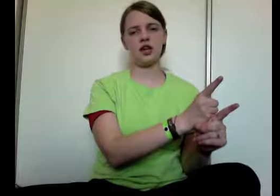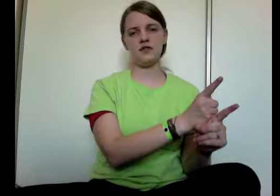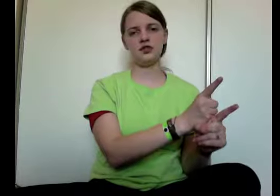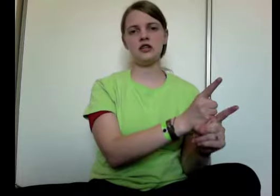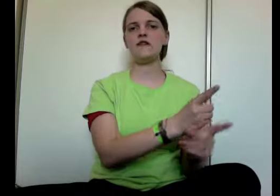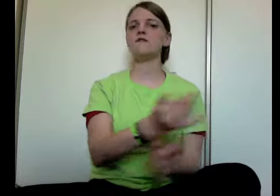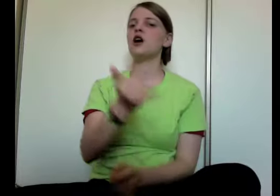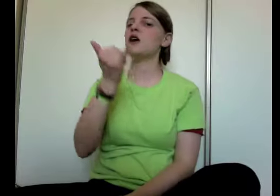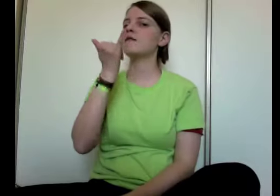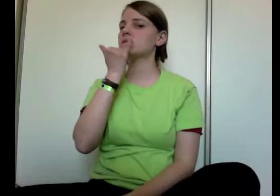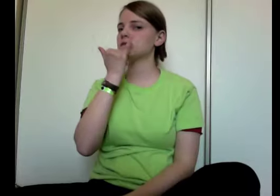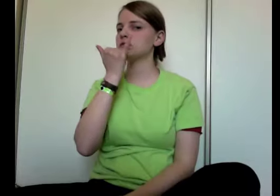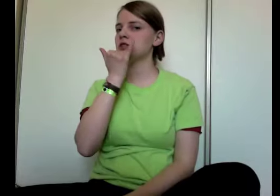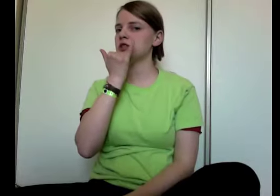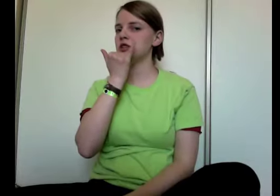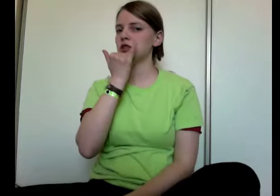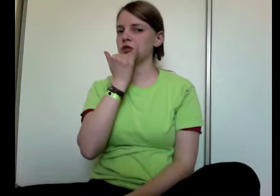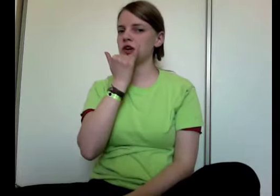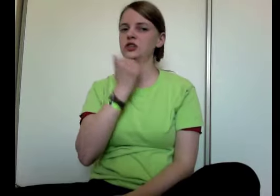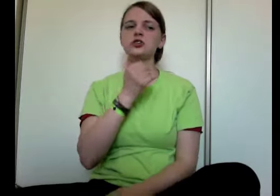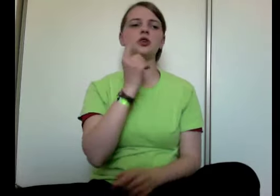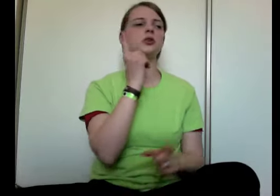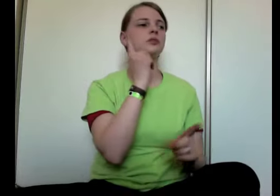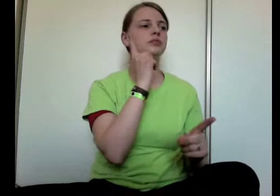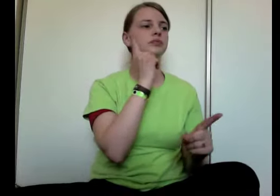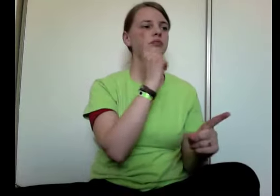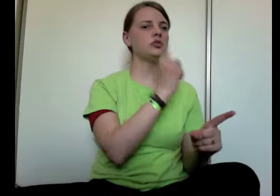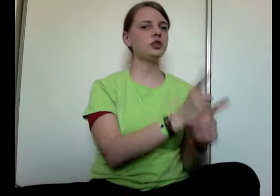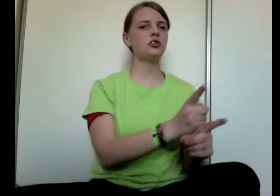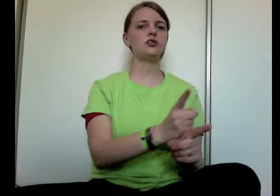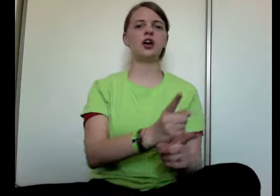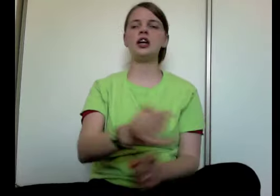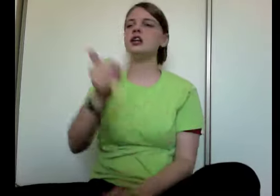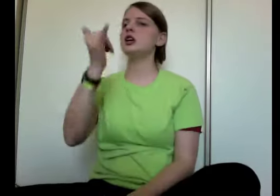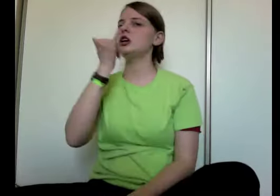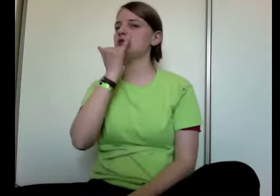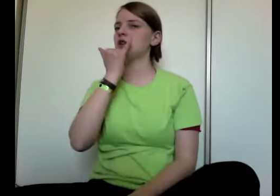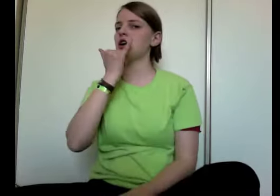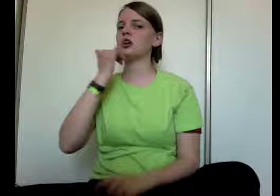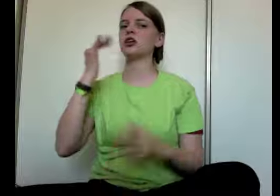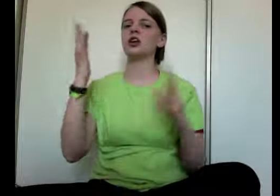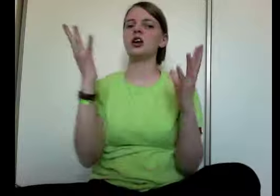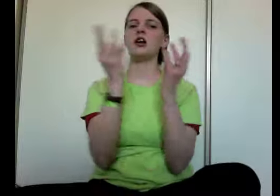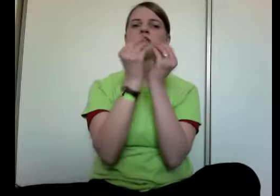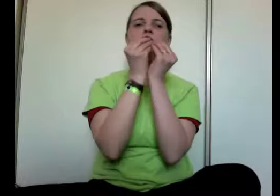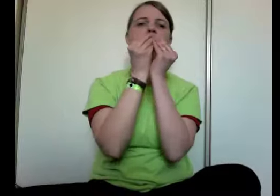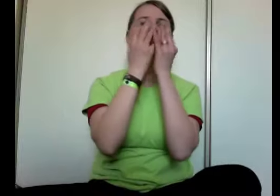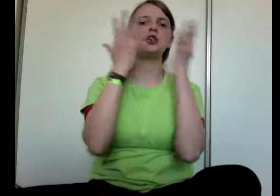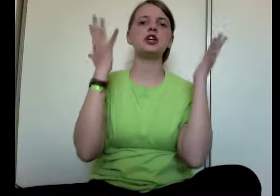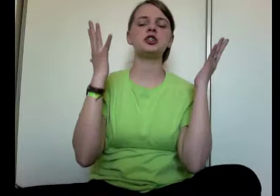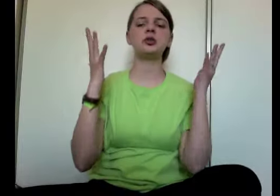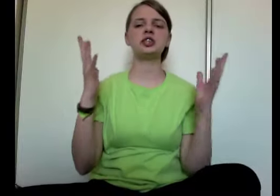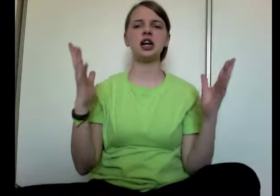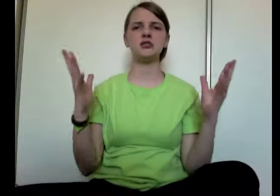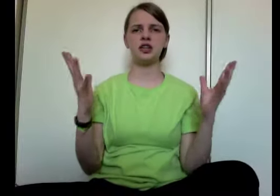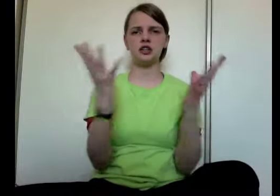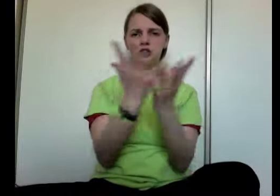left, and then wrong is on your right. So right and wrong have turned to gray. So it's kind of like the